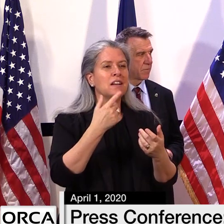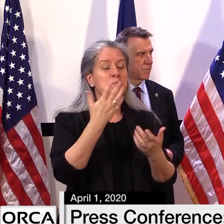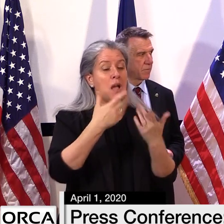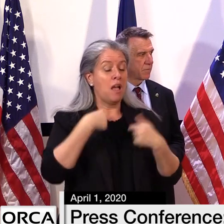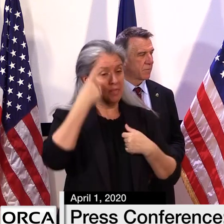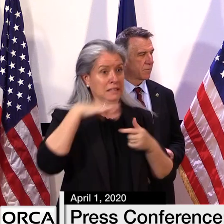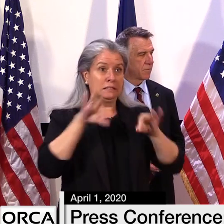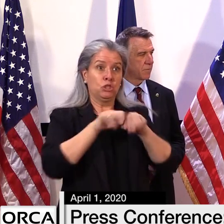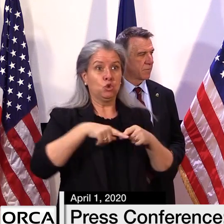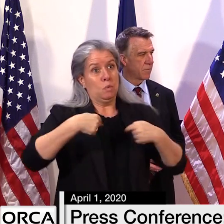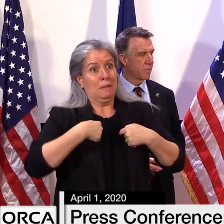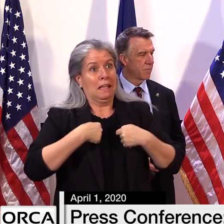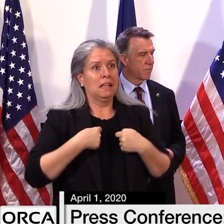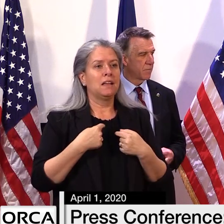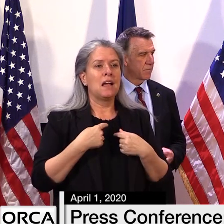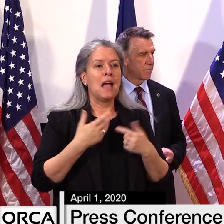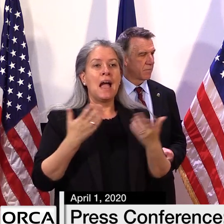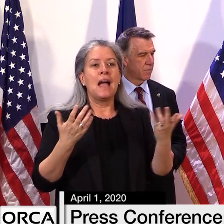not. But